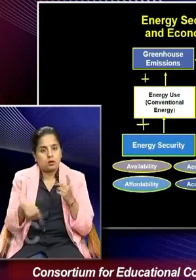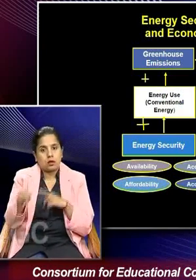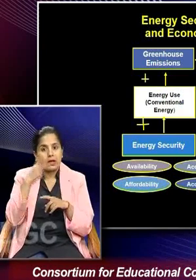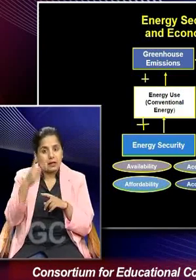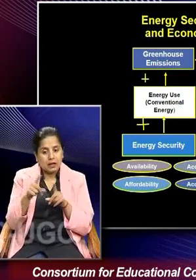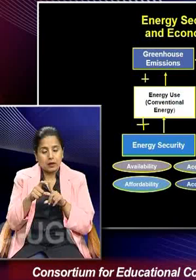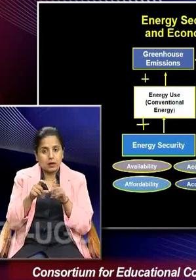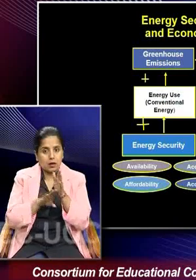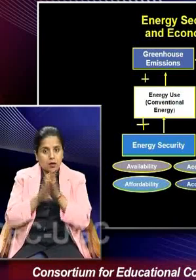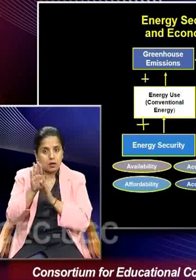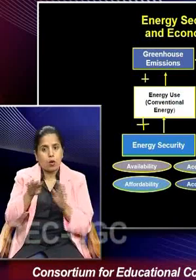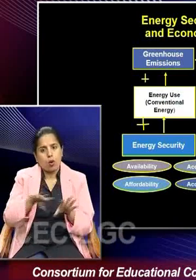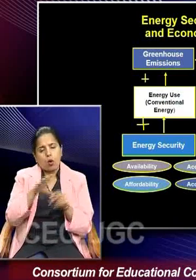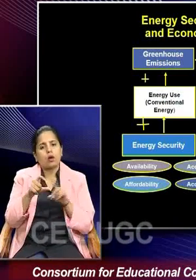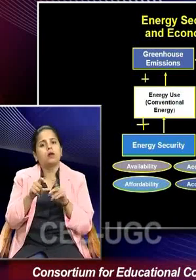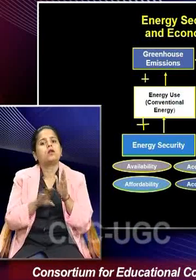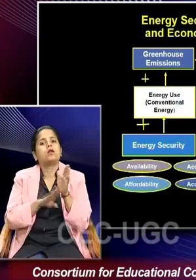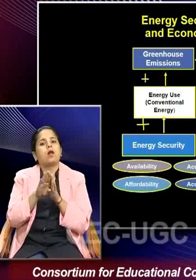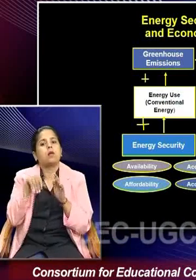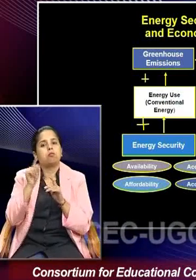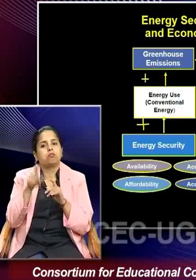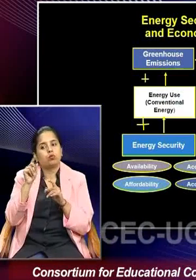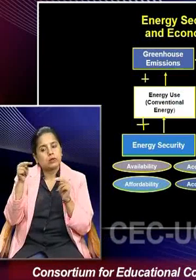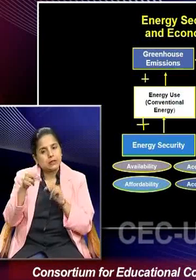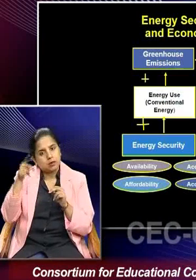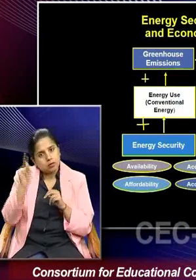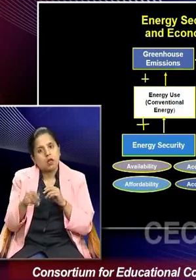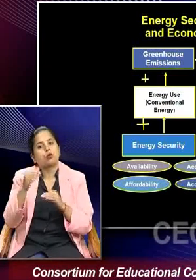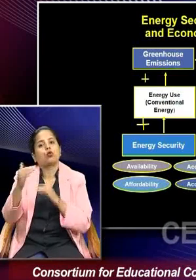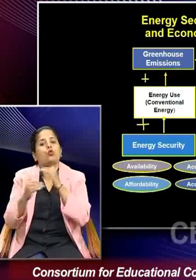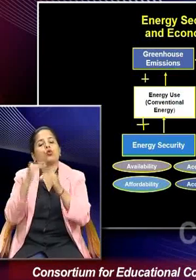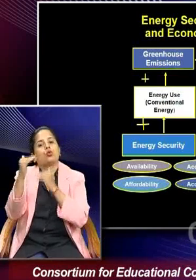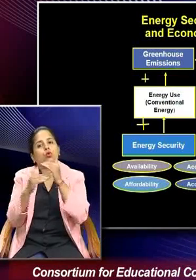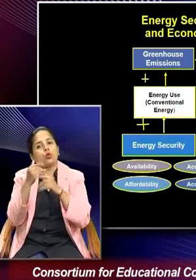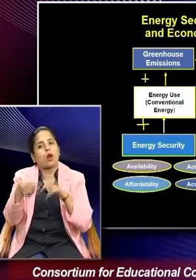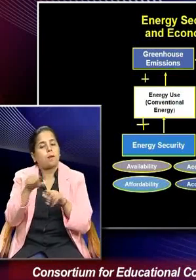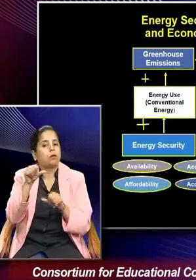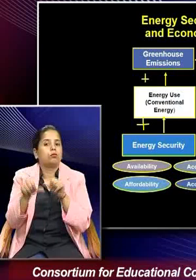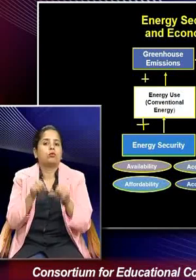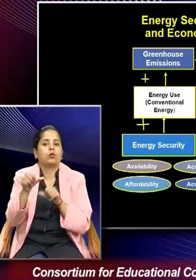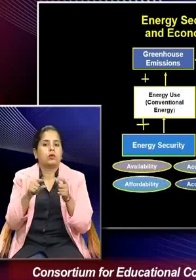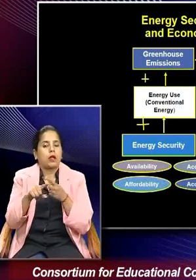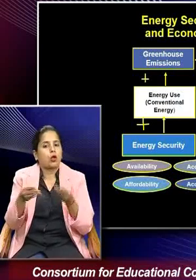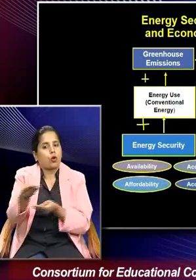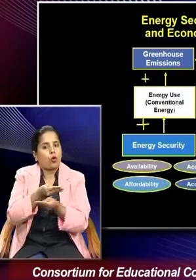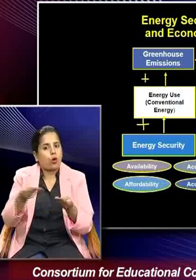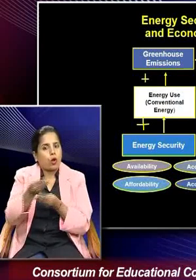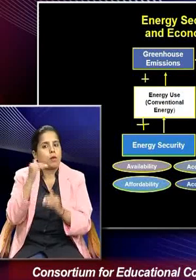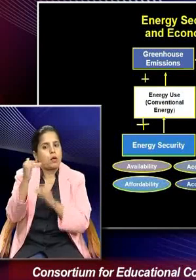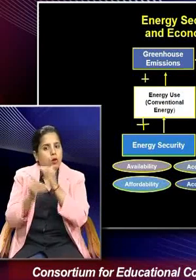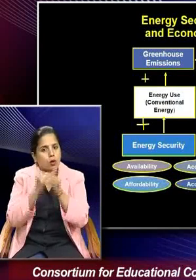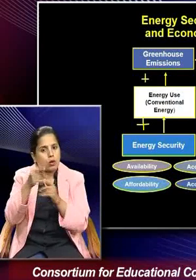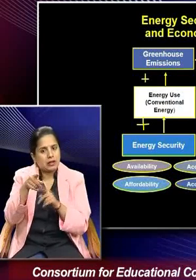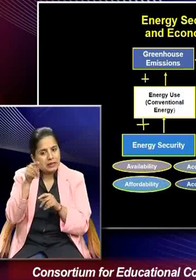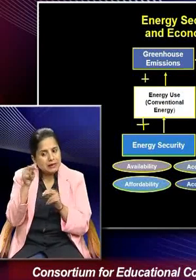develop, all developing countries need to grow because they are in the process of economic growth and they need to